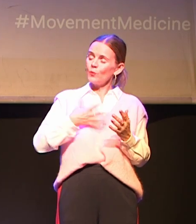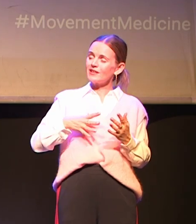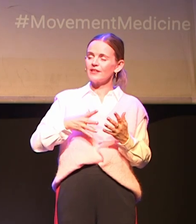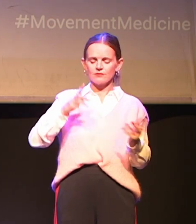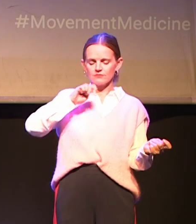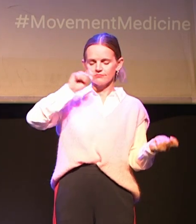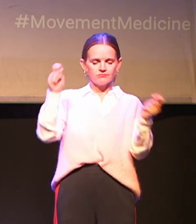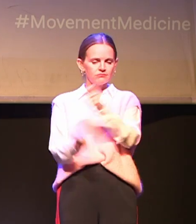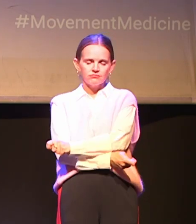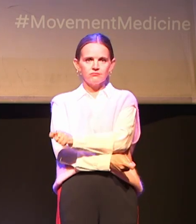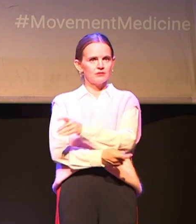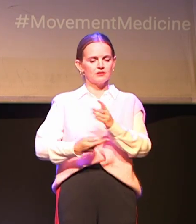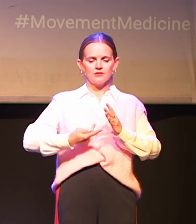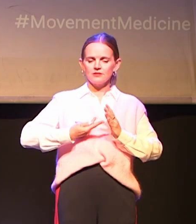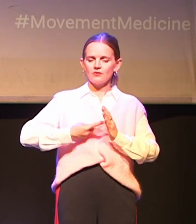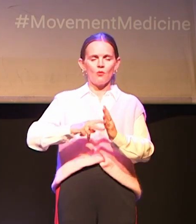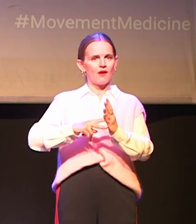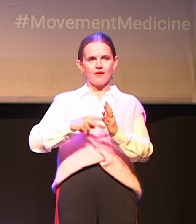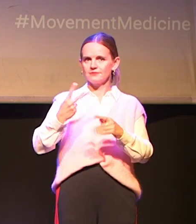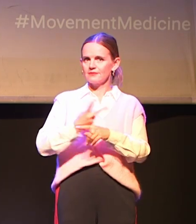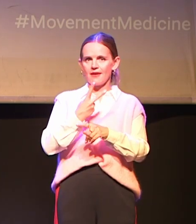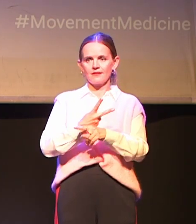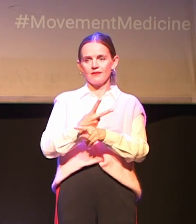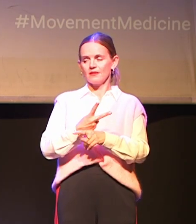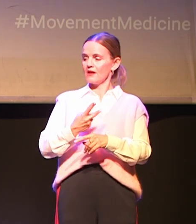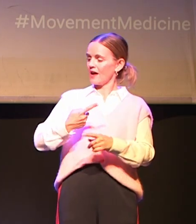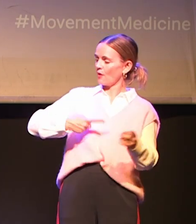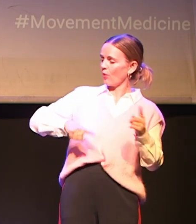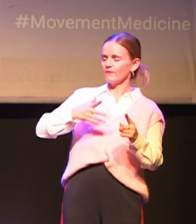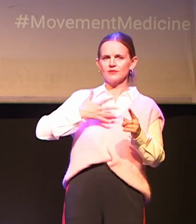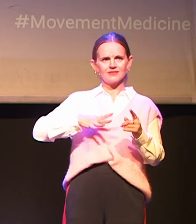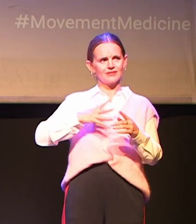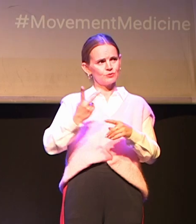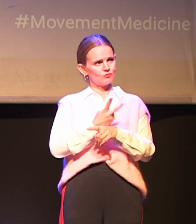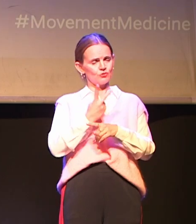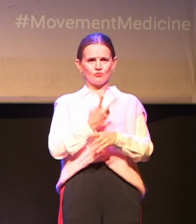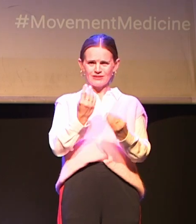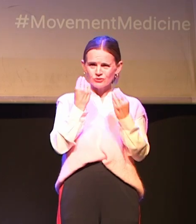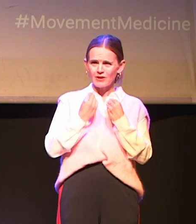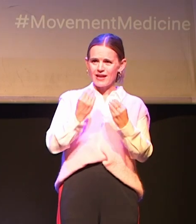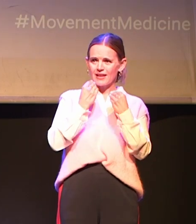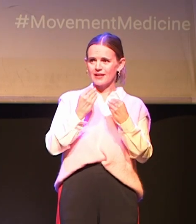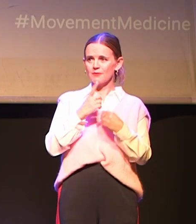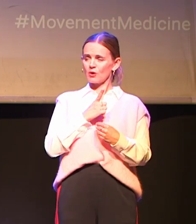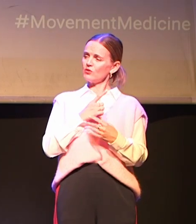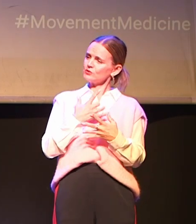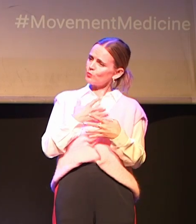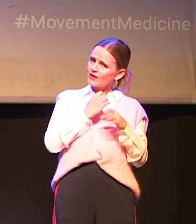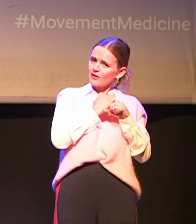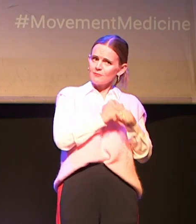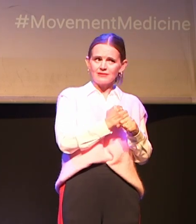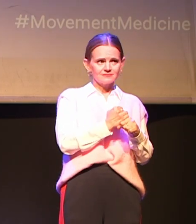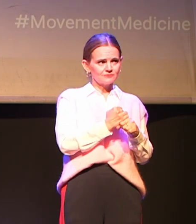that reorganization to happen, all of us have to be in training because we are in commitment to loving us. And so holding this